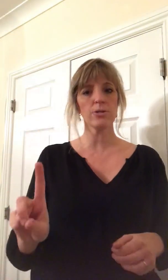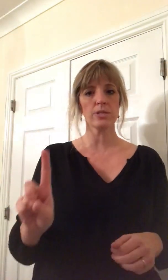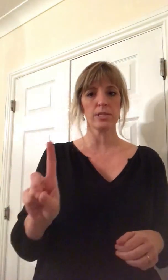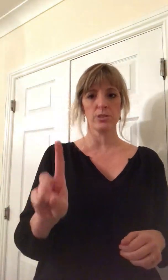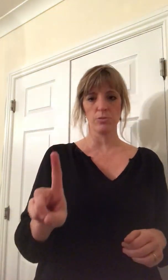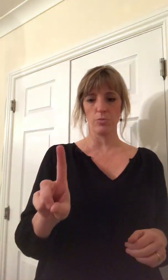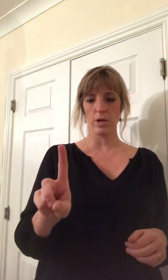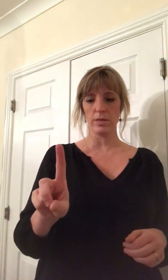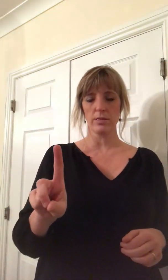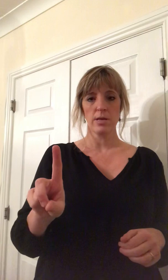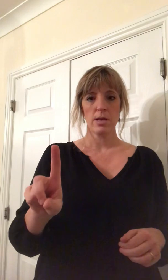100 is